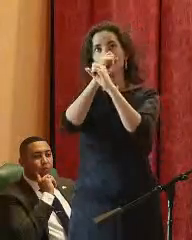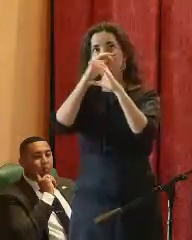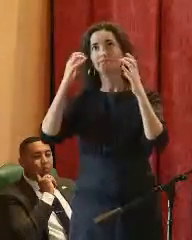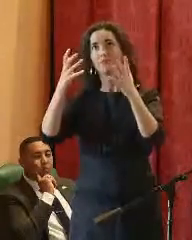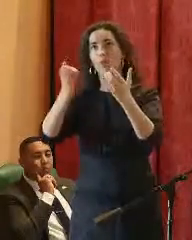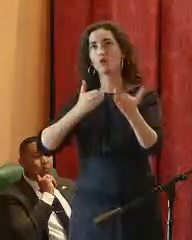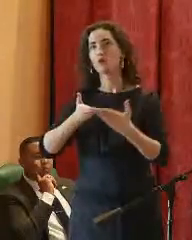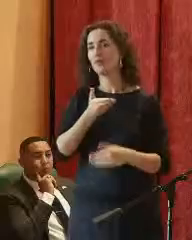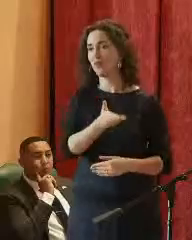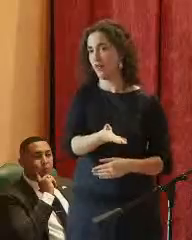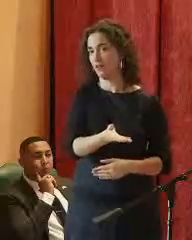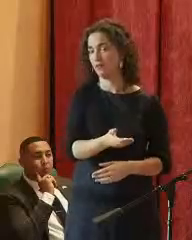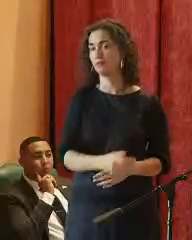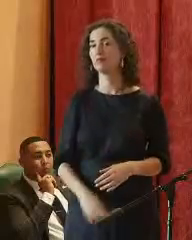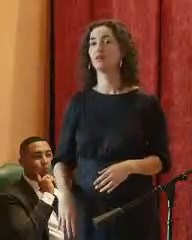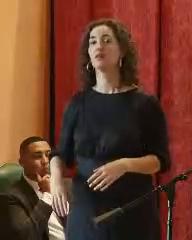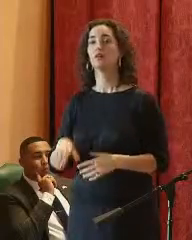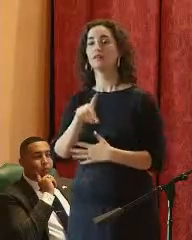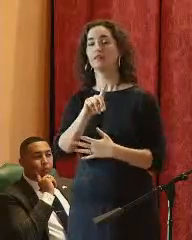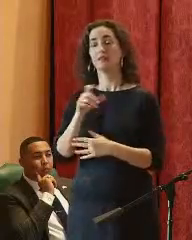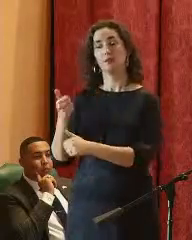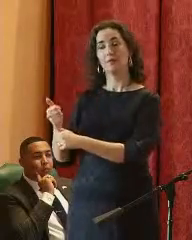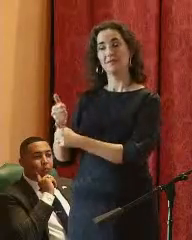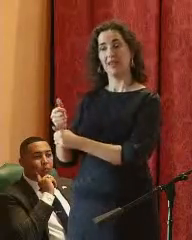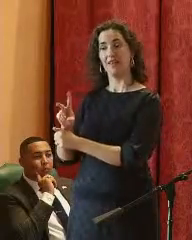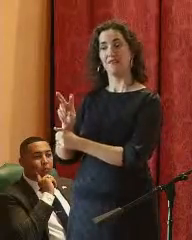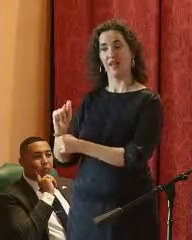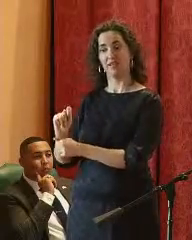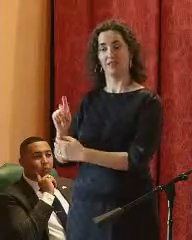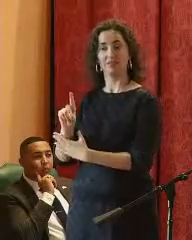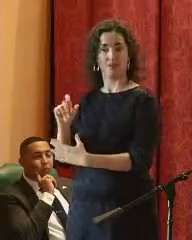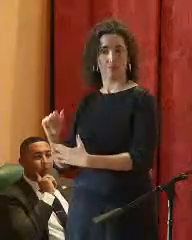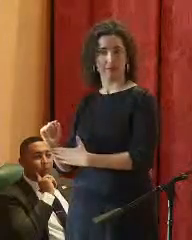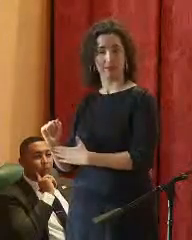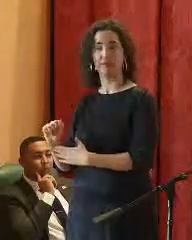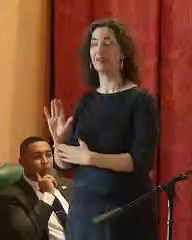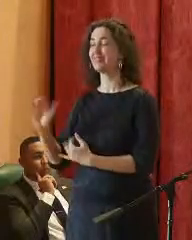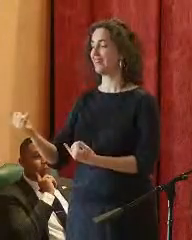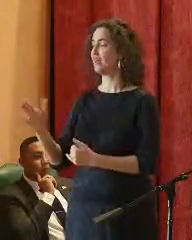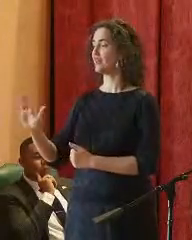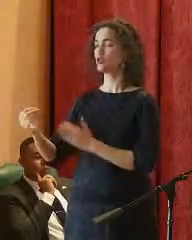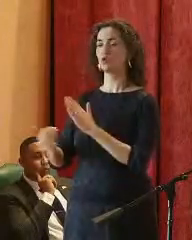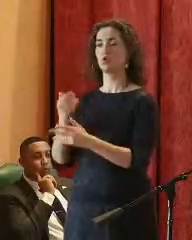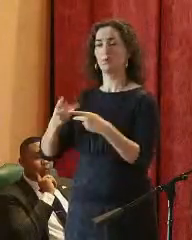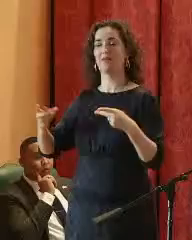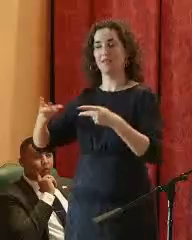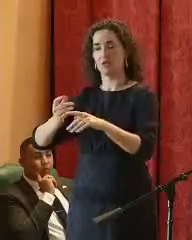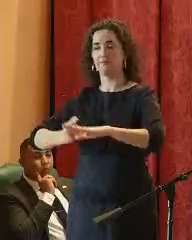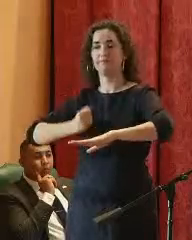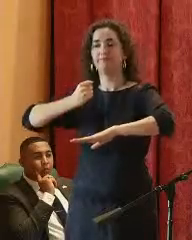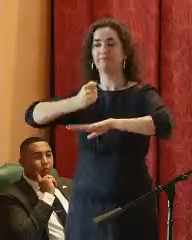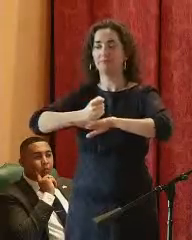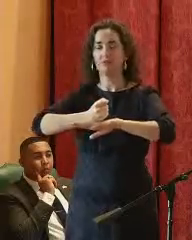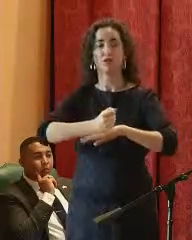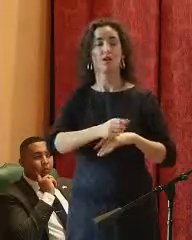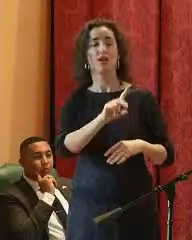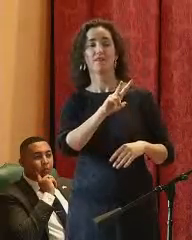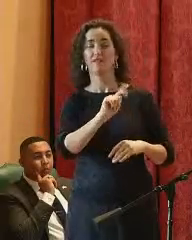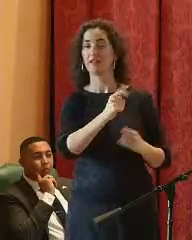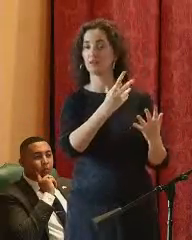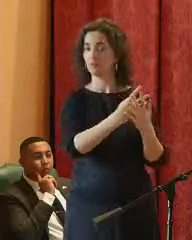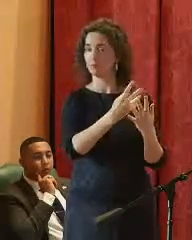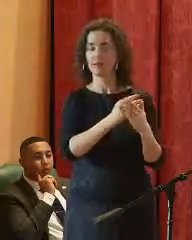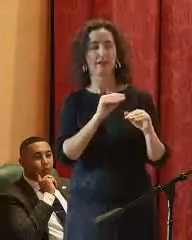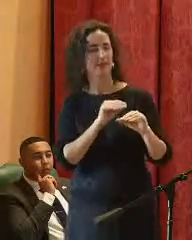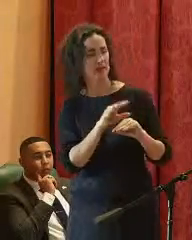serve. A disabled veteran himself, Billy's duties in his new position included counseling incarcerated veterans on